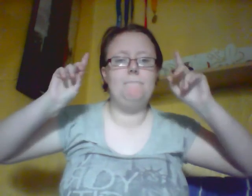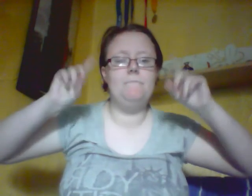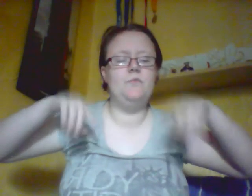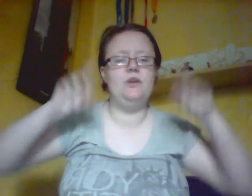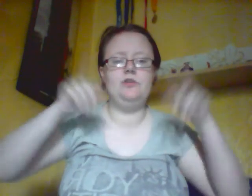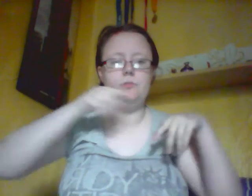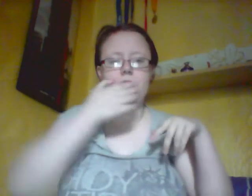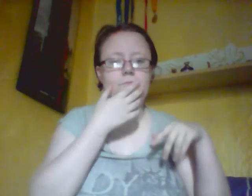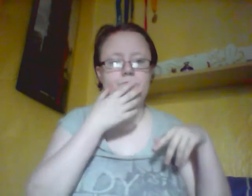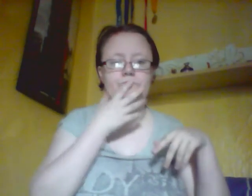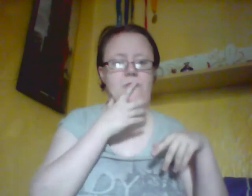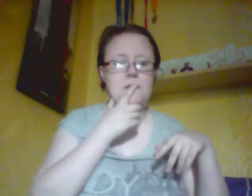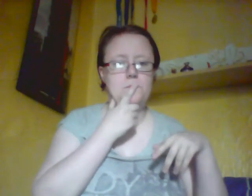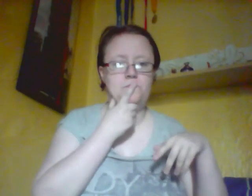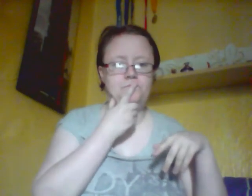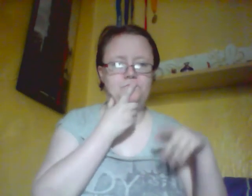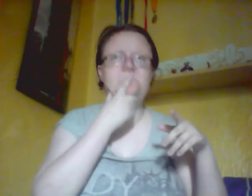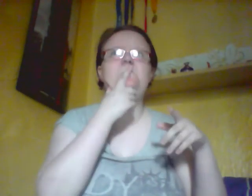No, he didn't jump.